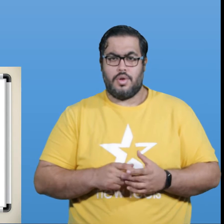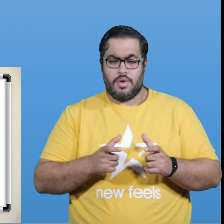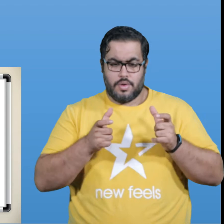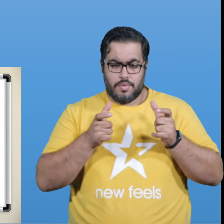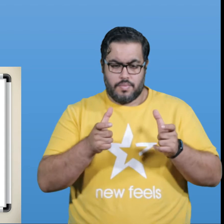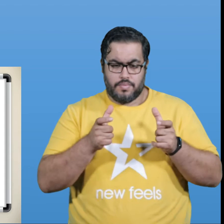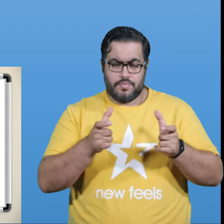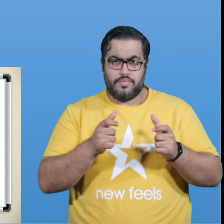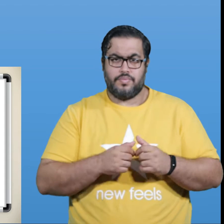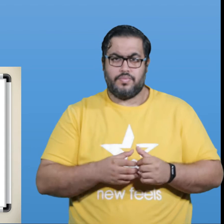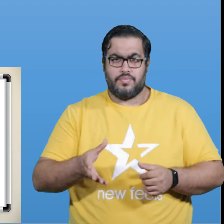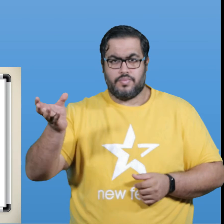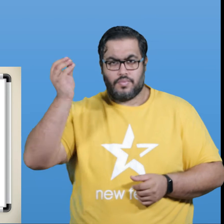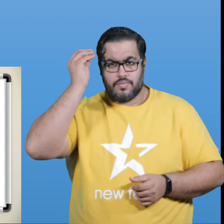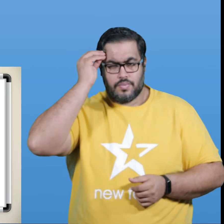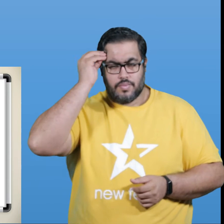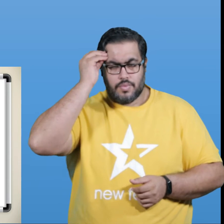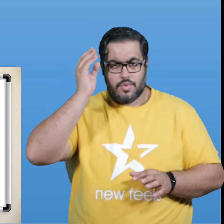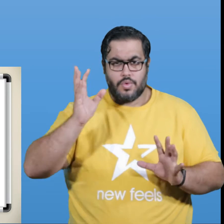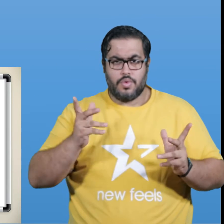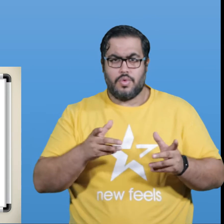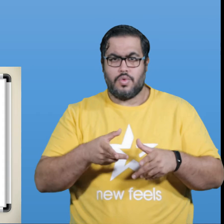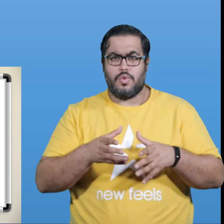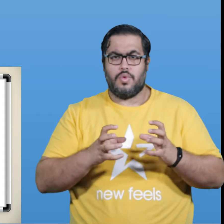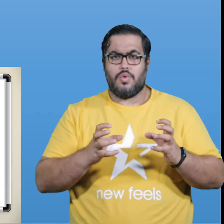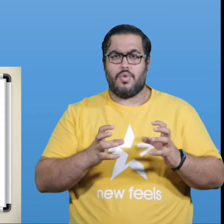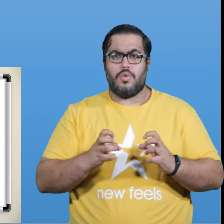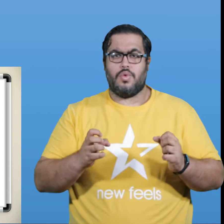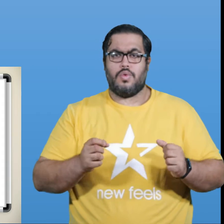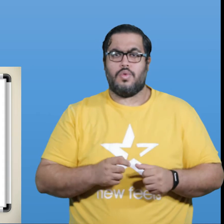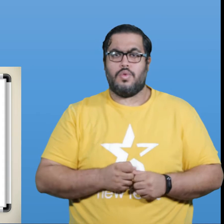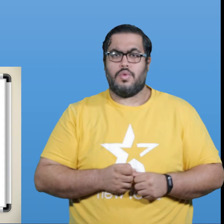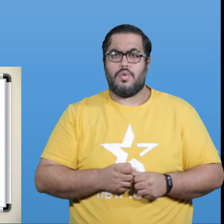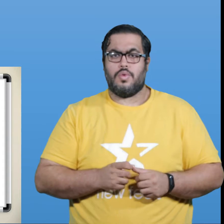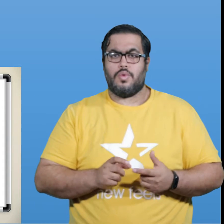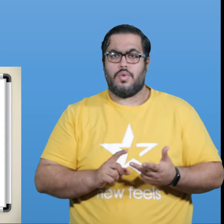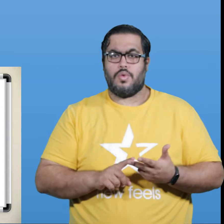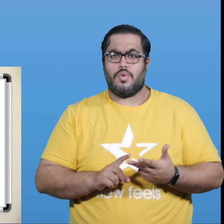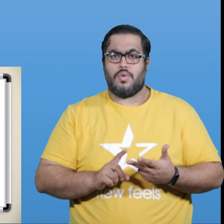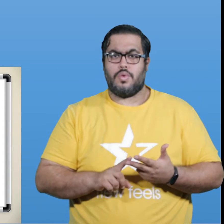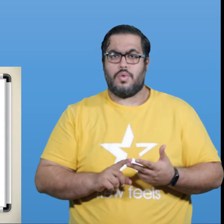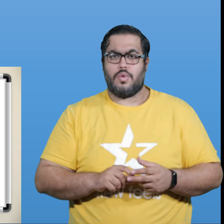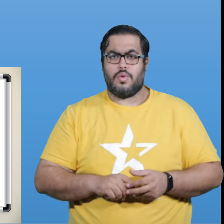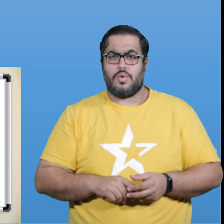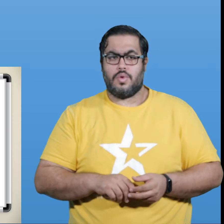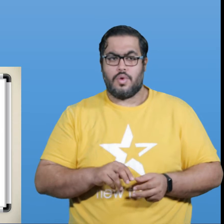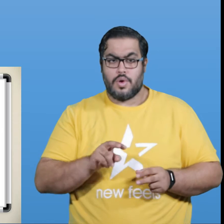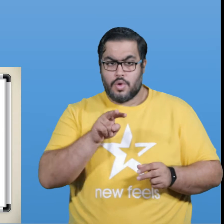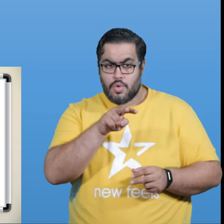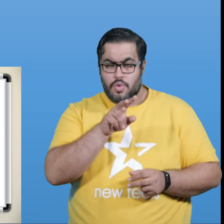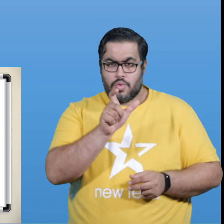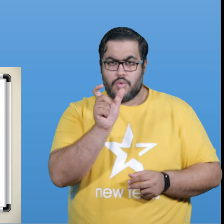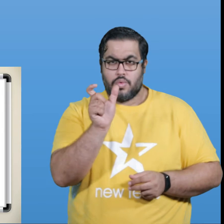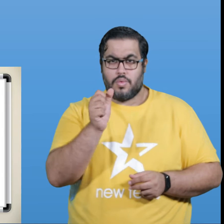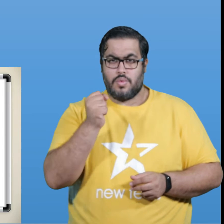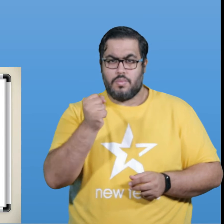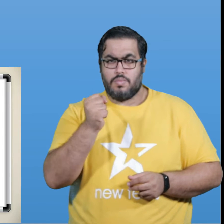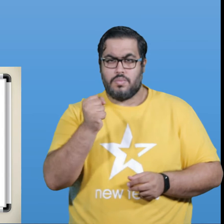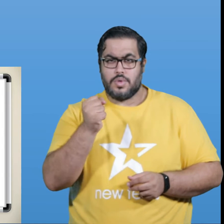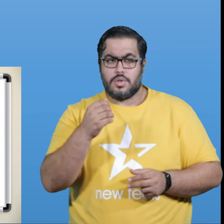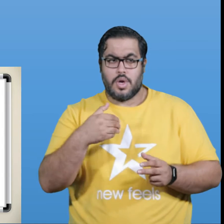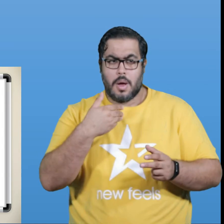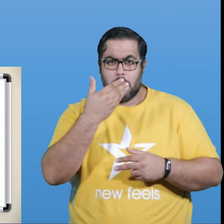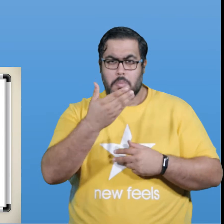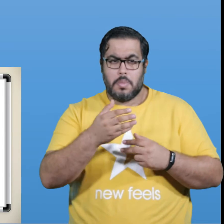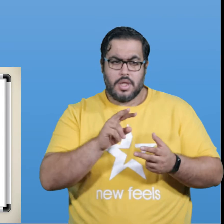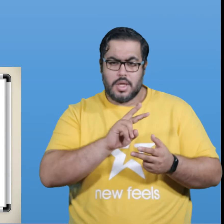thoroughly to understand the concept of the passage itself. Number three, deduce the meaning of difficult words through the context. So we don't need